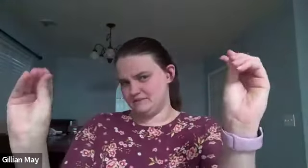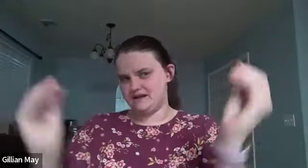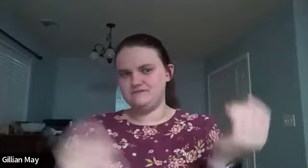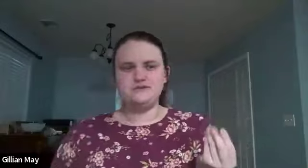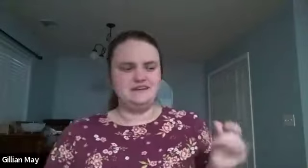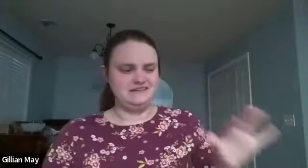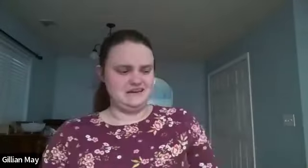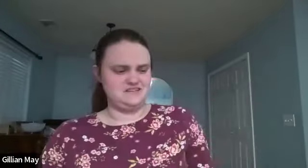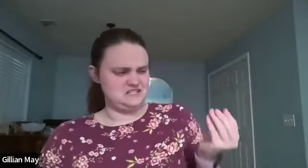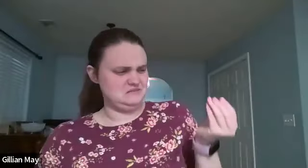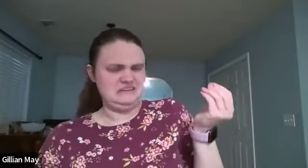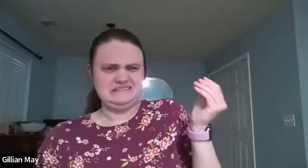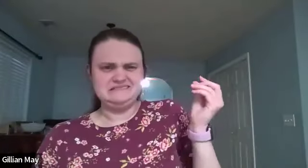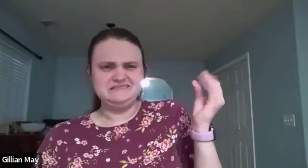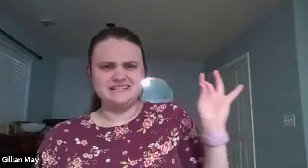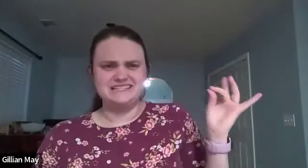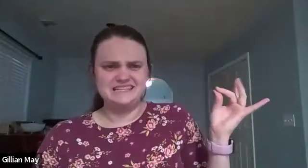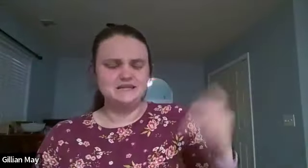back and forth, like I'm touching them like, ooh, that's sticky.